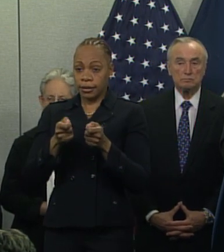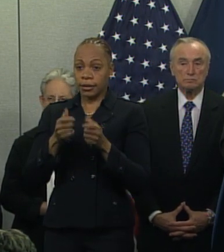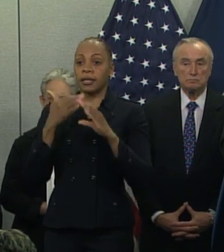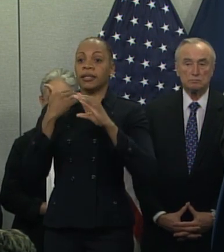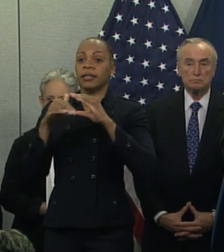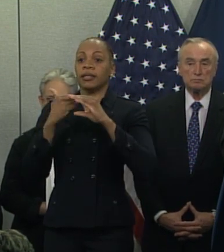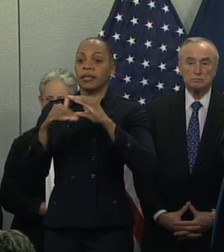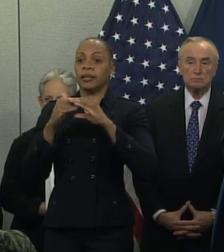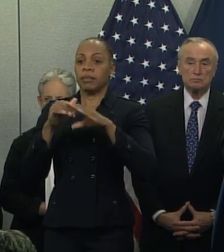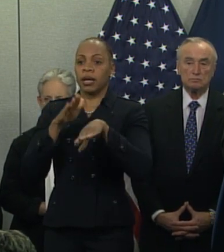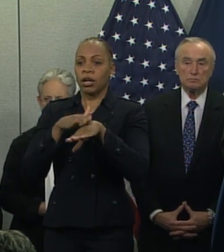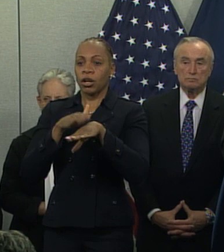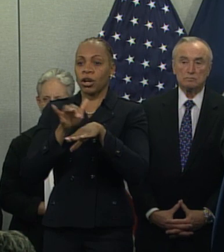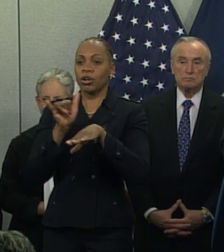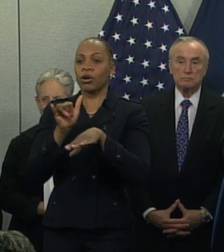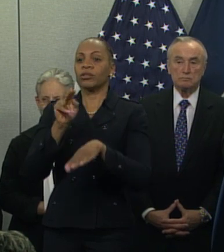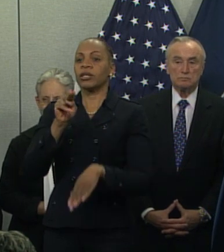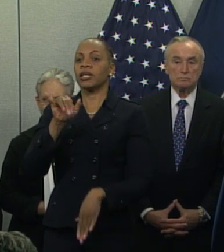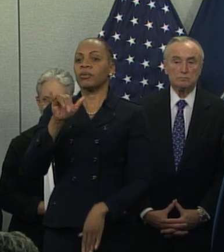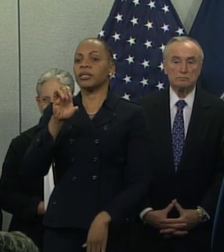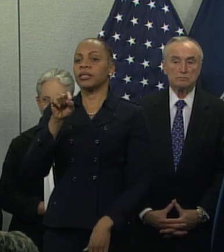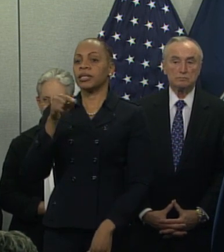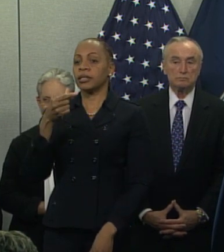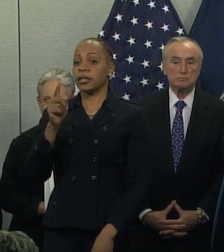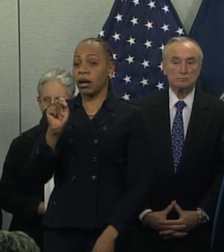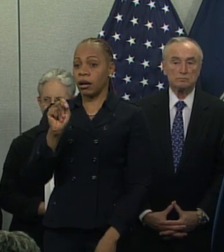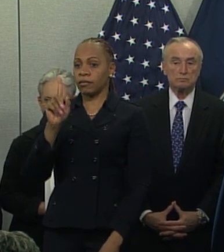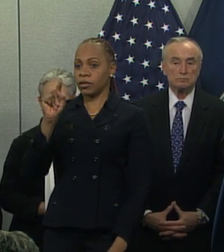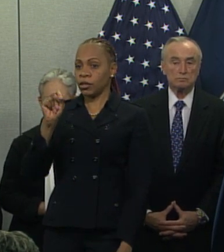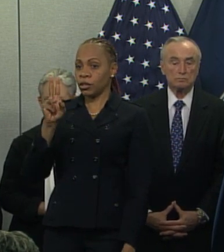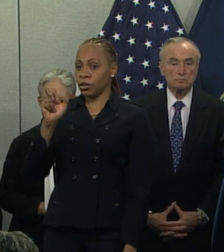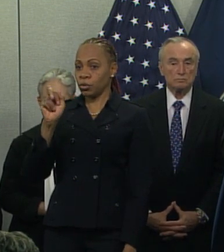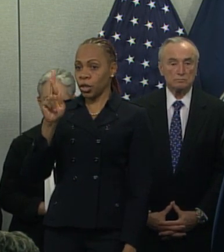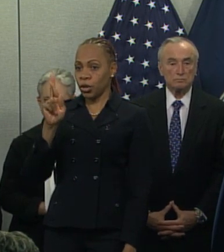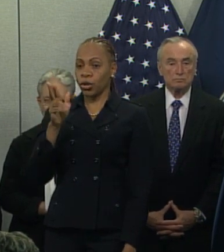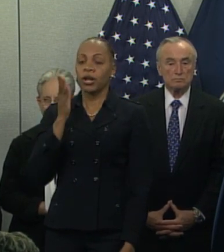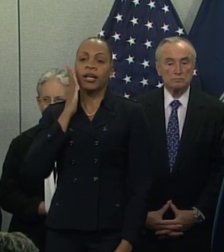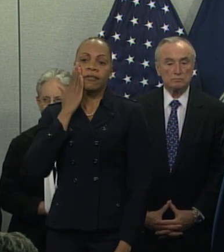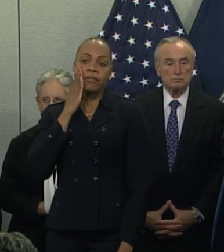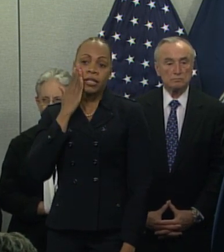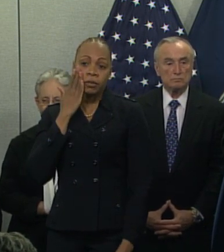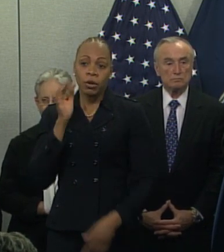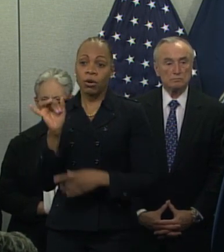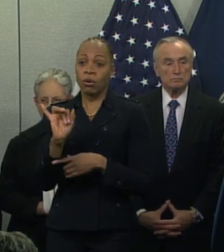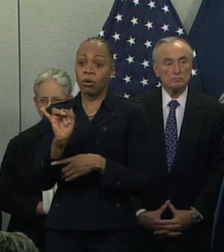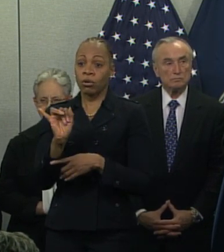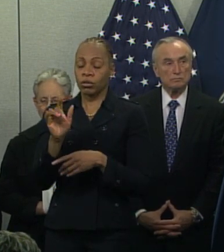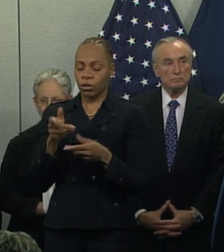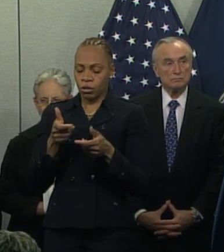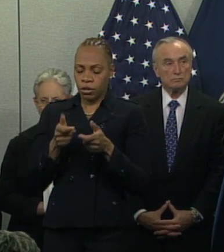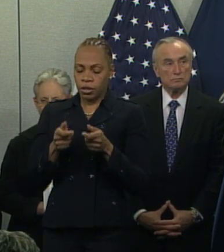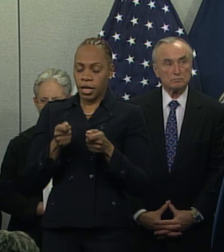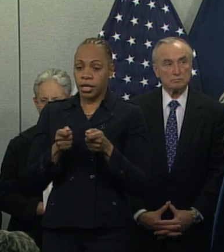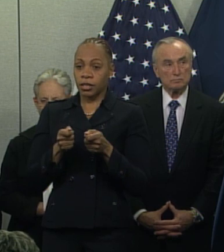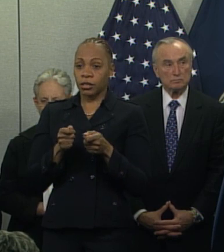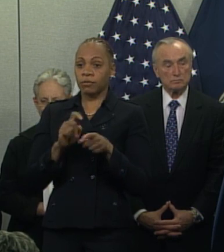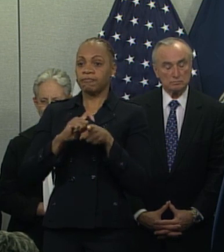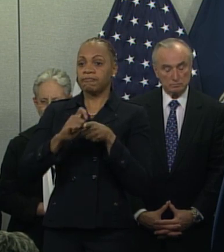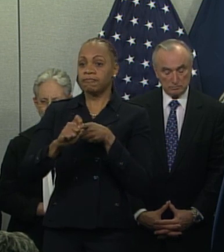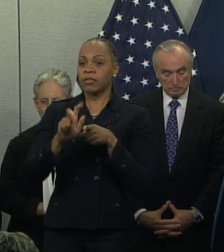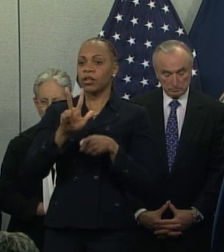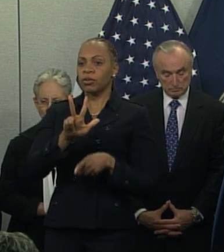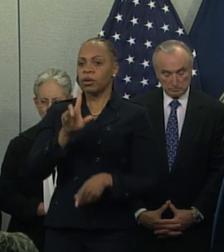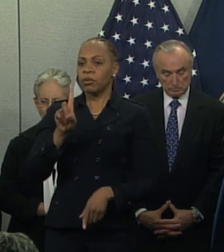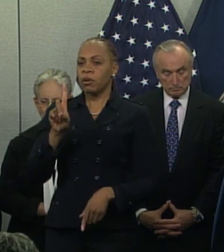also follow nyc.gov on Twitter and Facebook. And you can send a text to 311